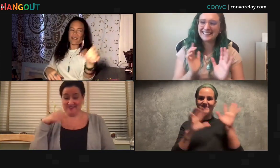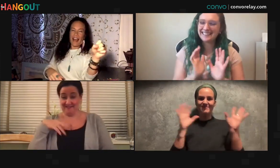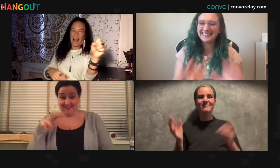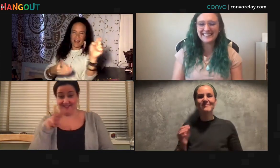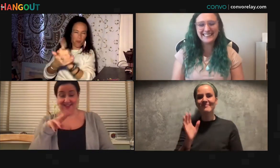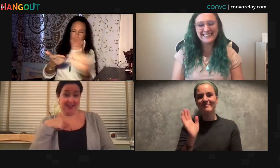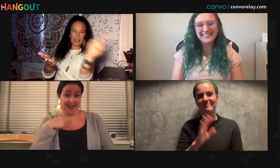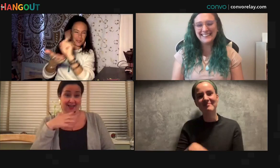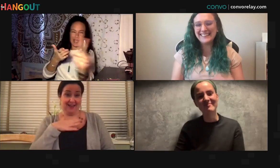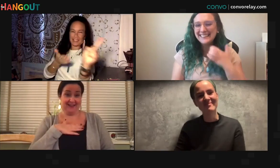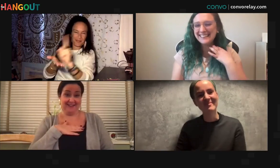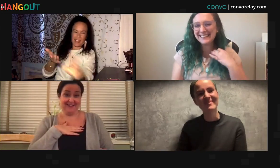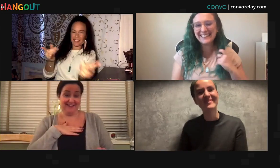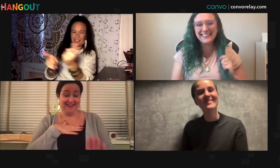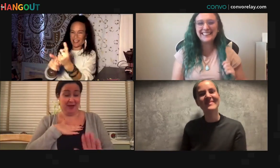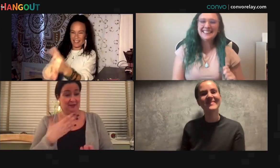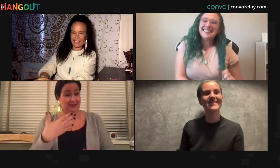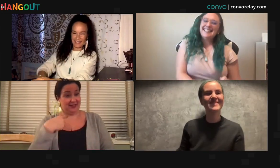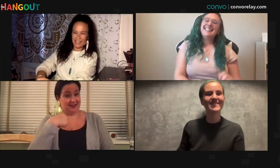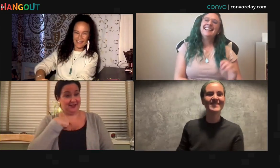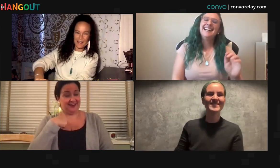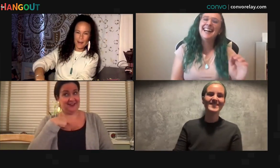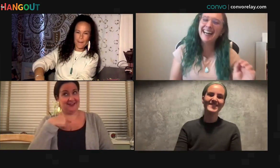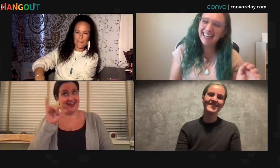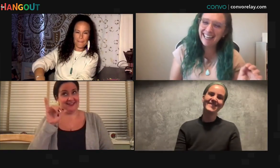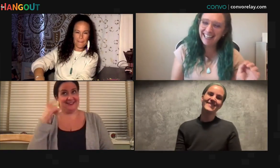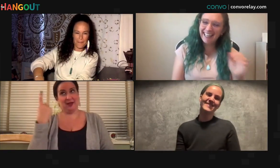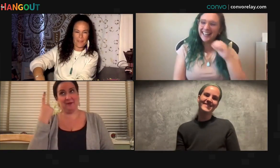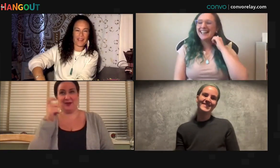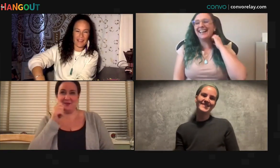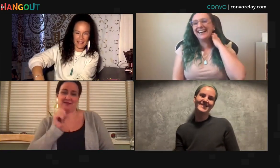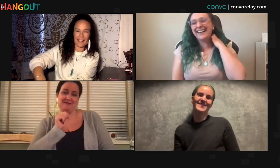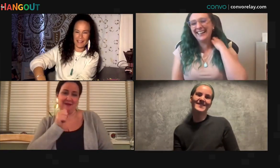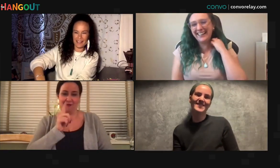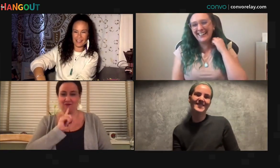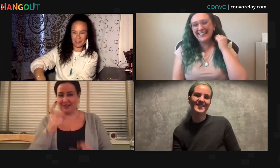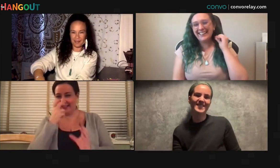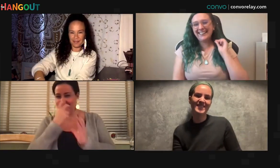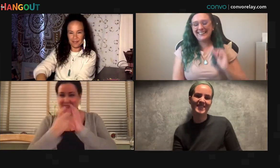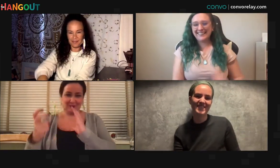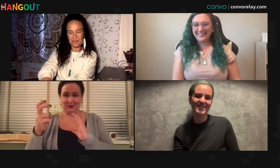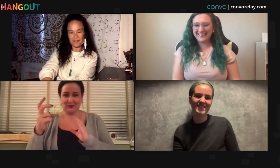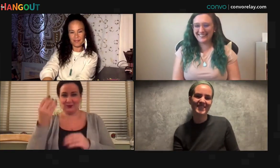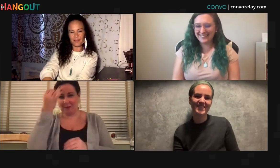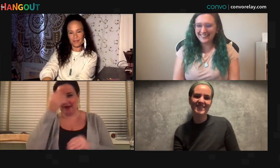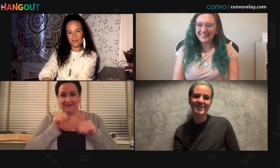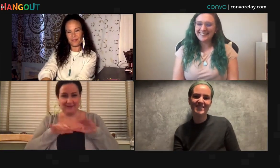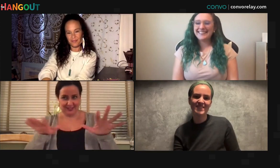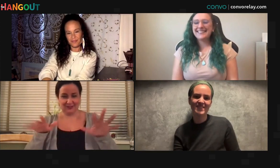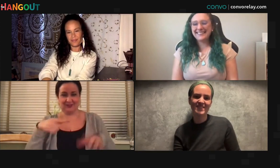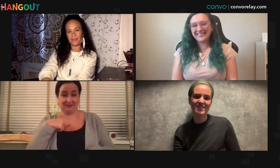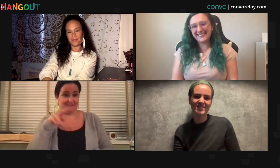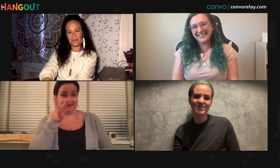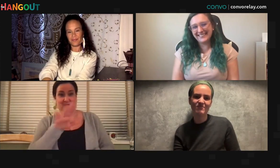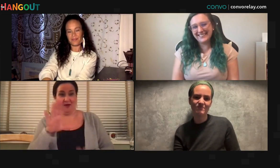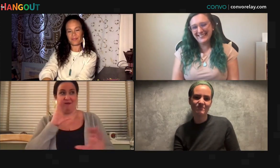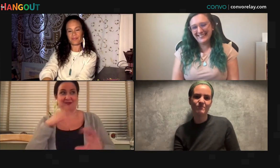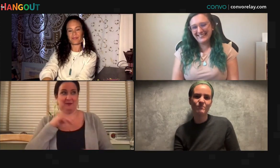I, we could all spend hours on this. weeks, weeks. This is Melissa. For somebody who's not